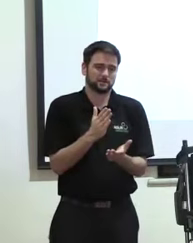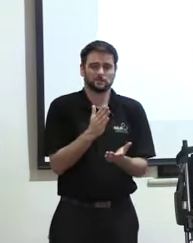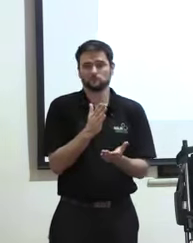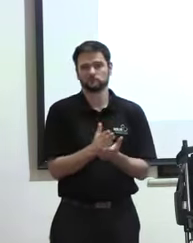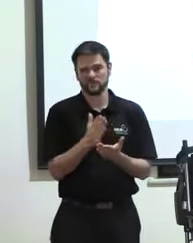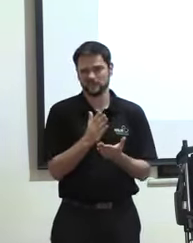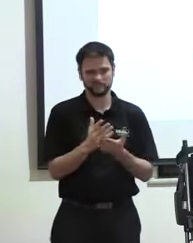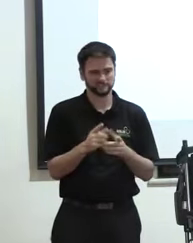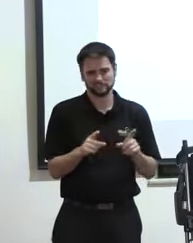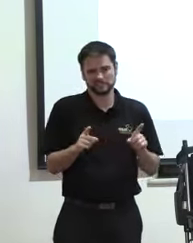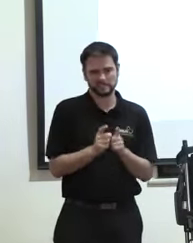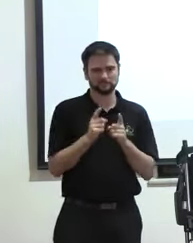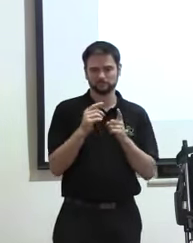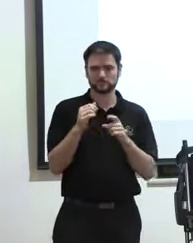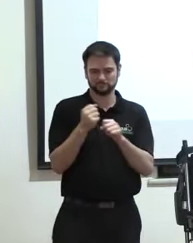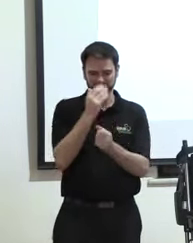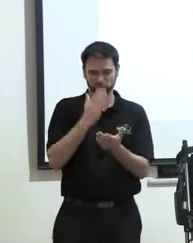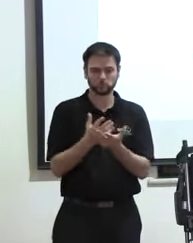type of plan management.